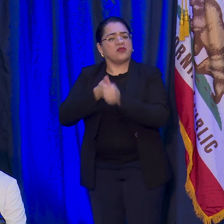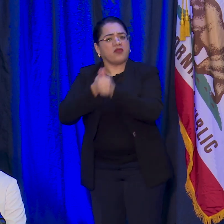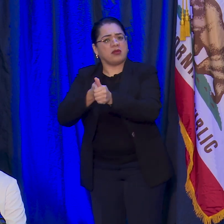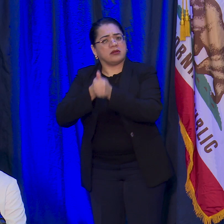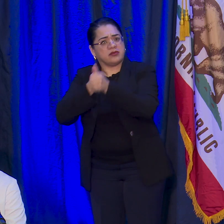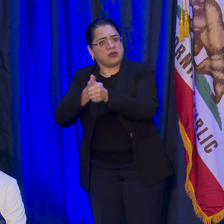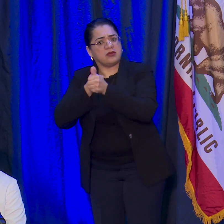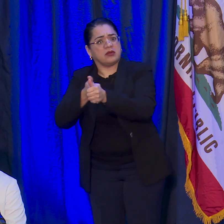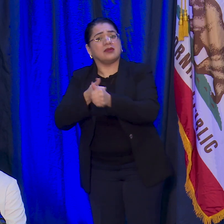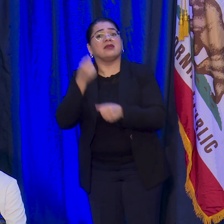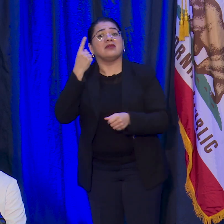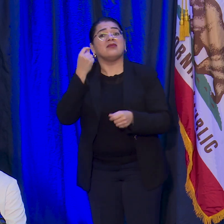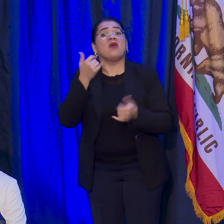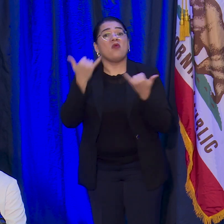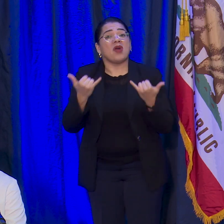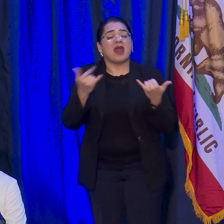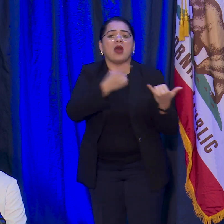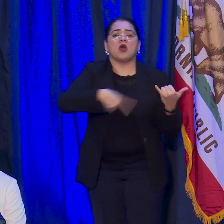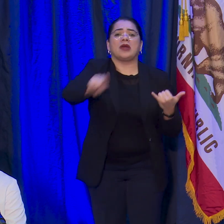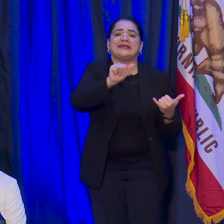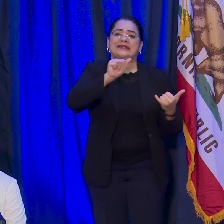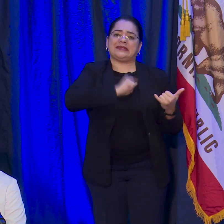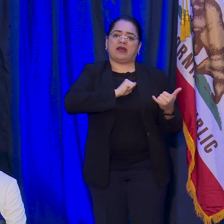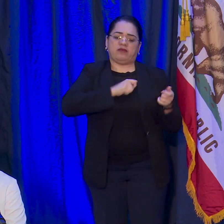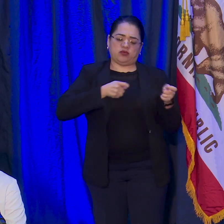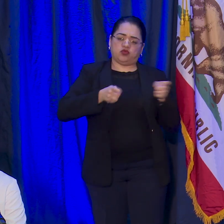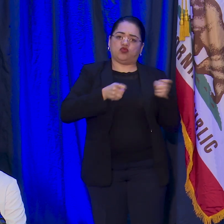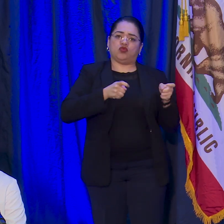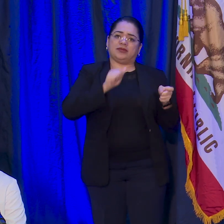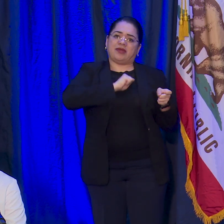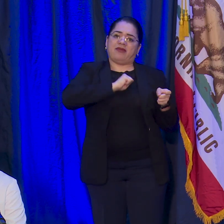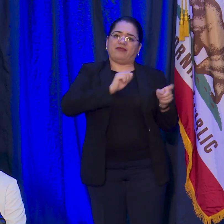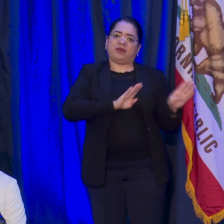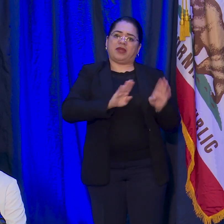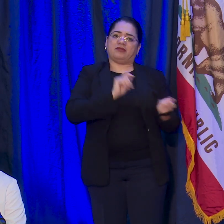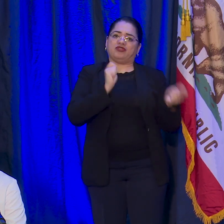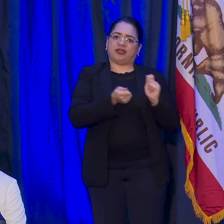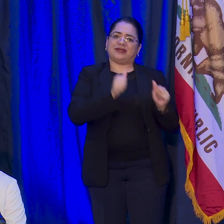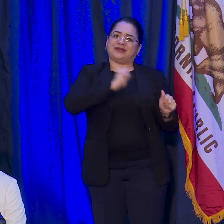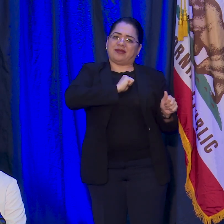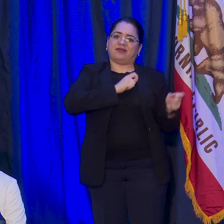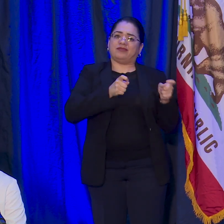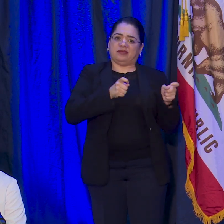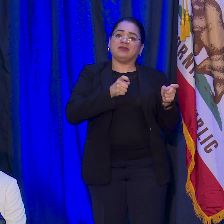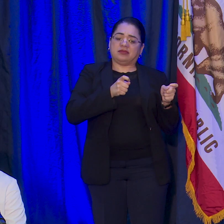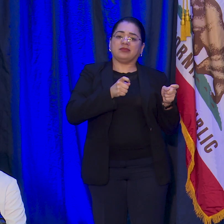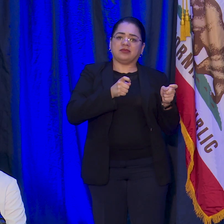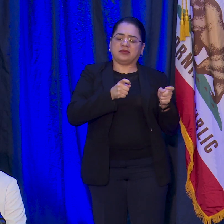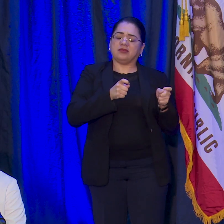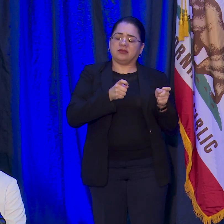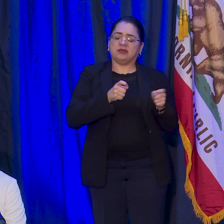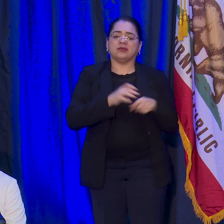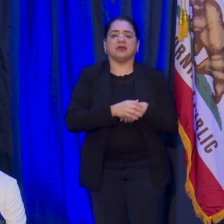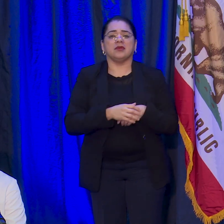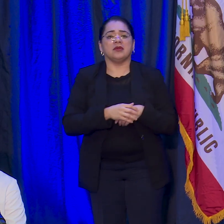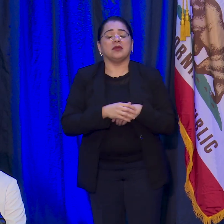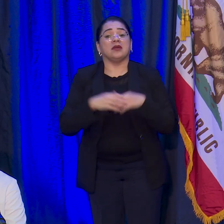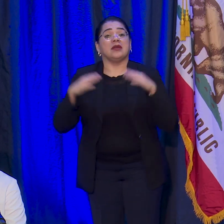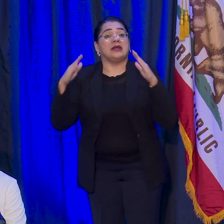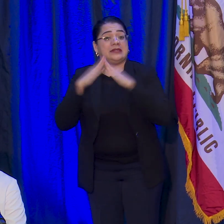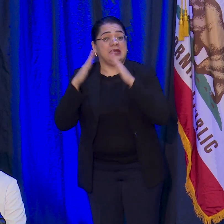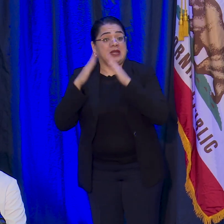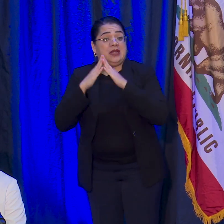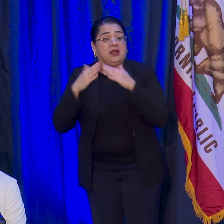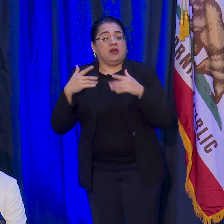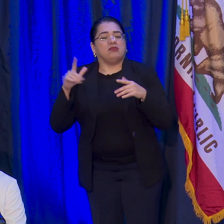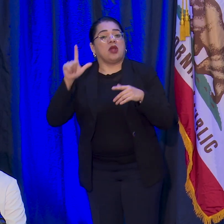to self-regulate themselves as much as possible. As a city, we've also done the following, which most are aware.